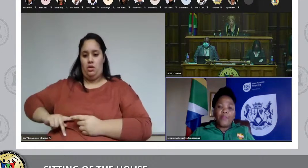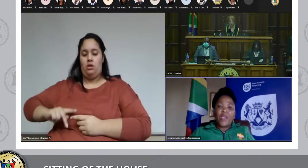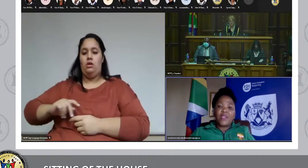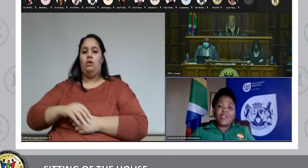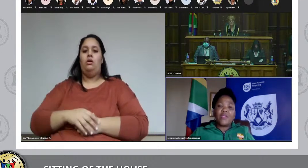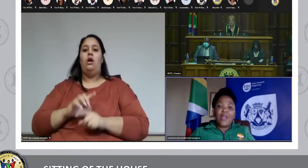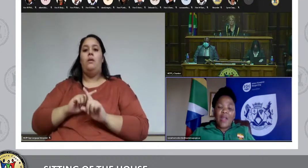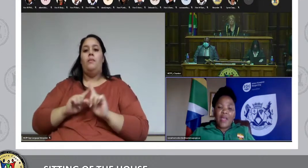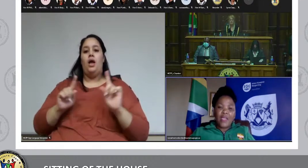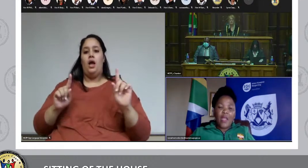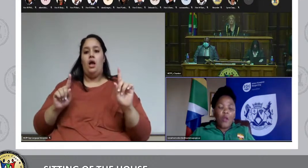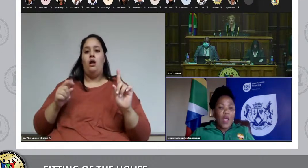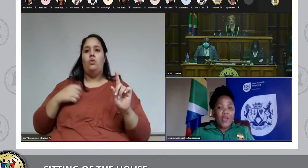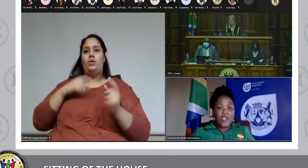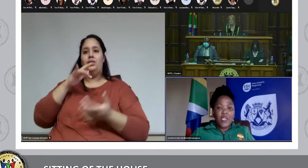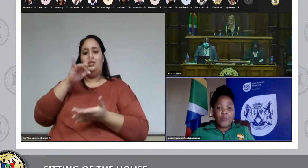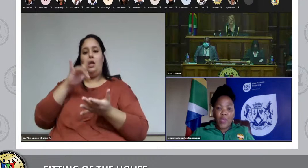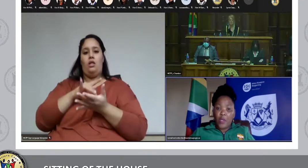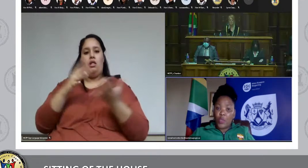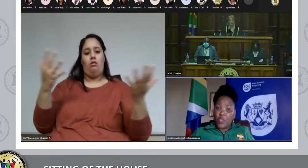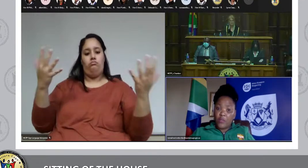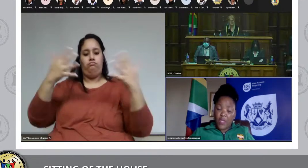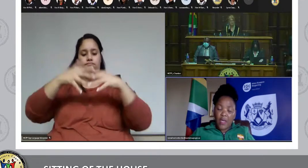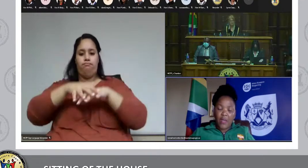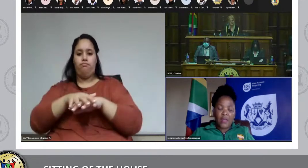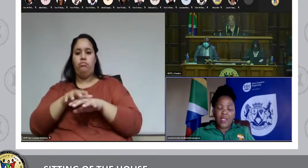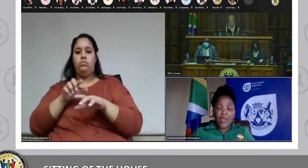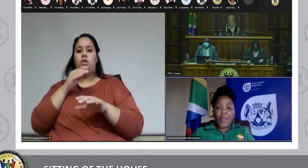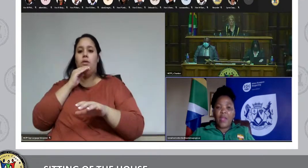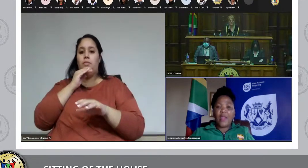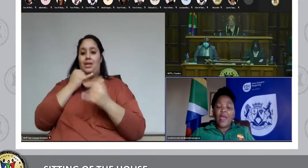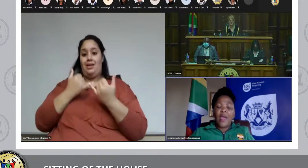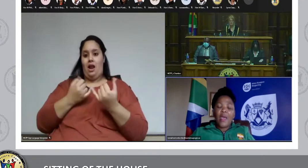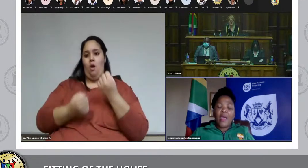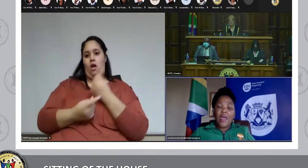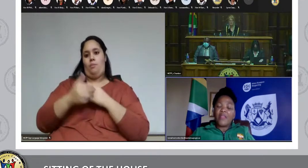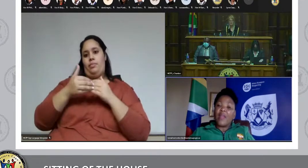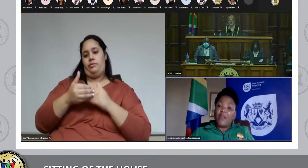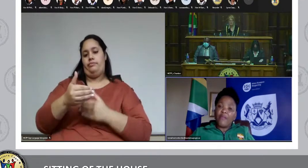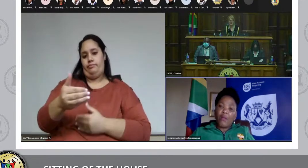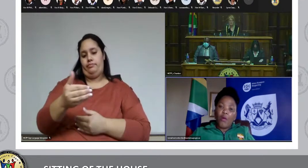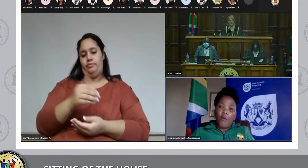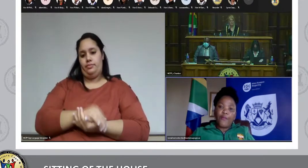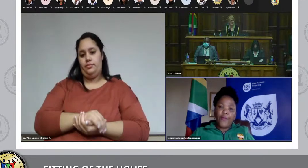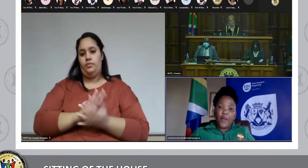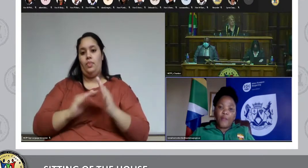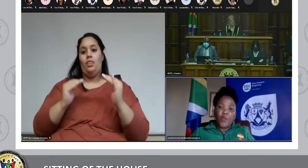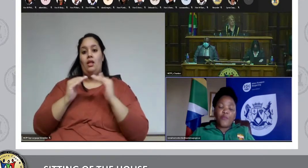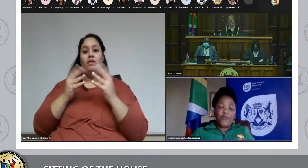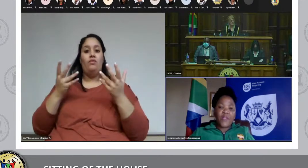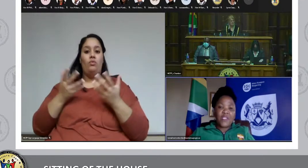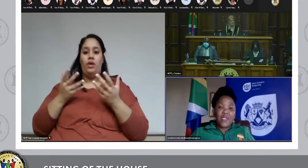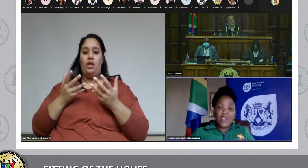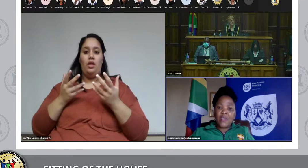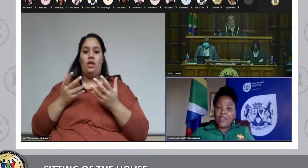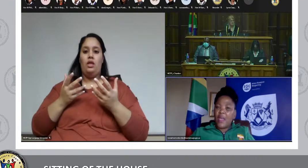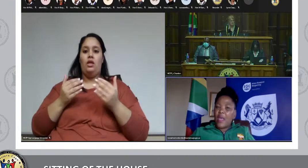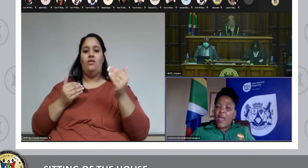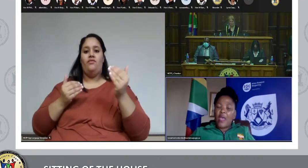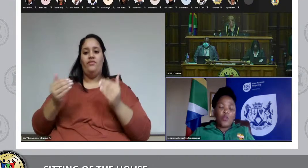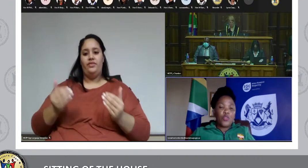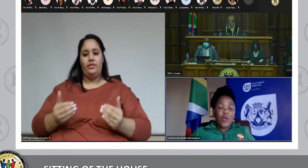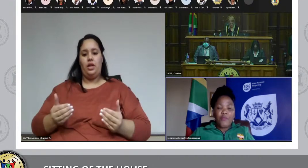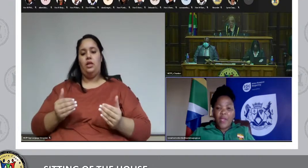ended up centralizing and localizing as many, which is even currently is happening at the level of a